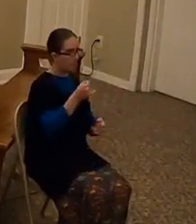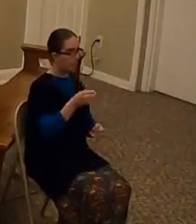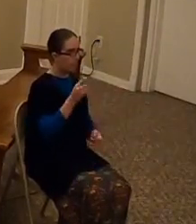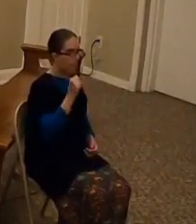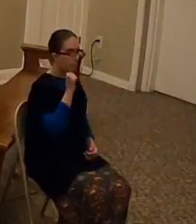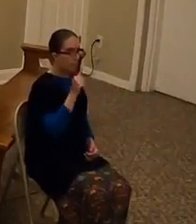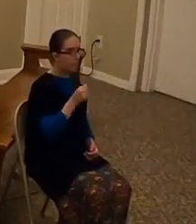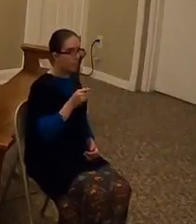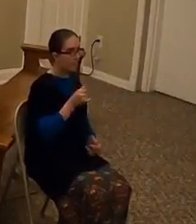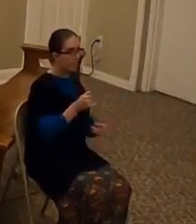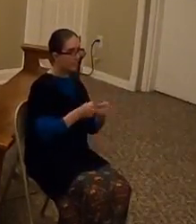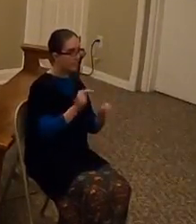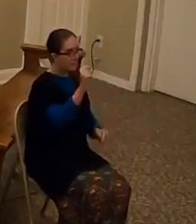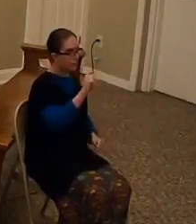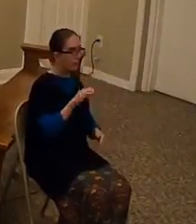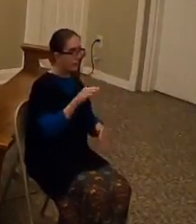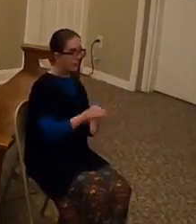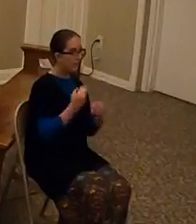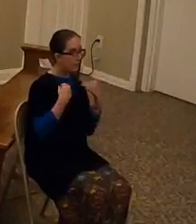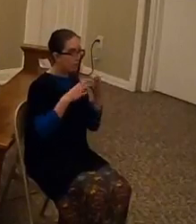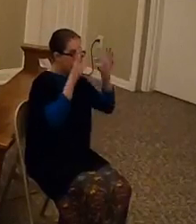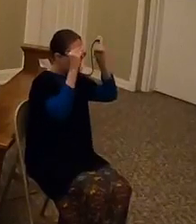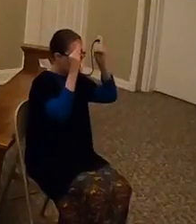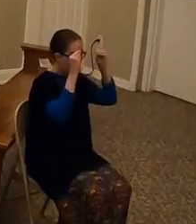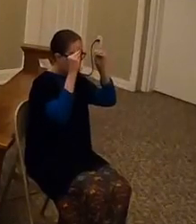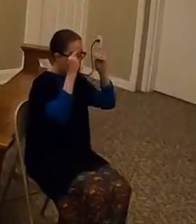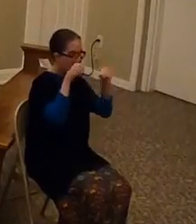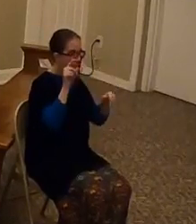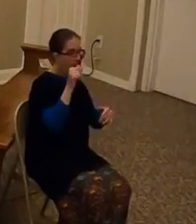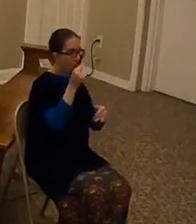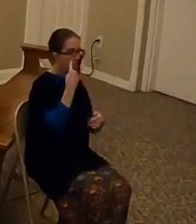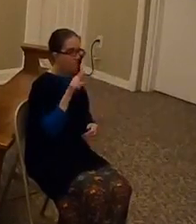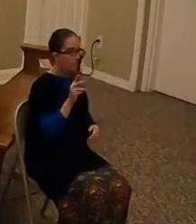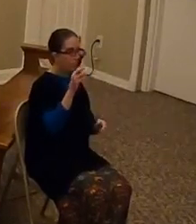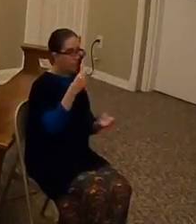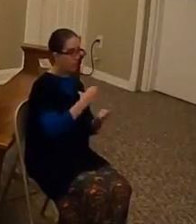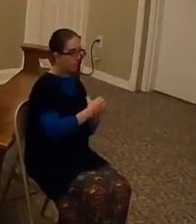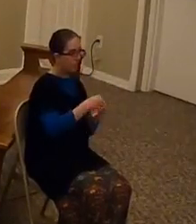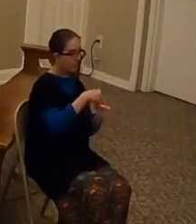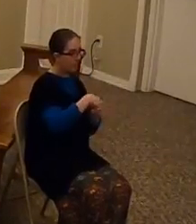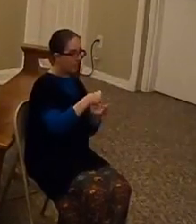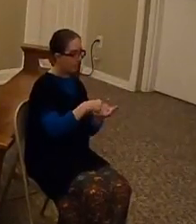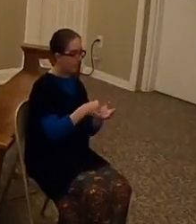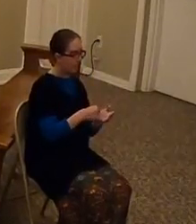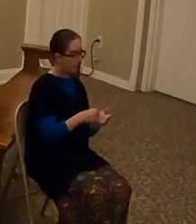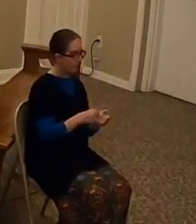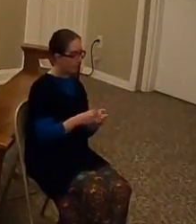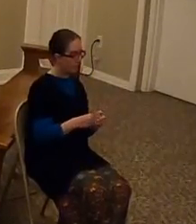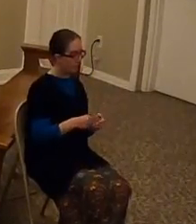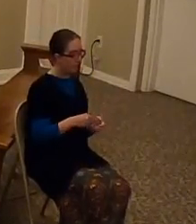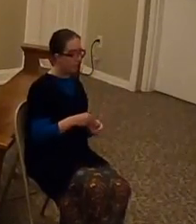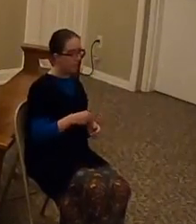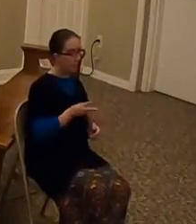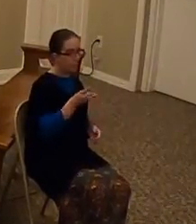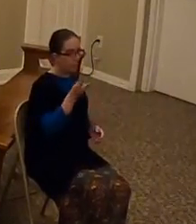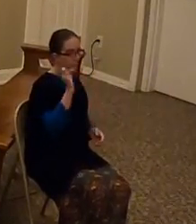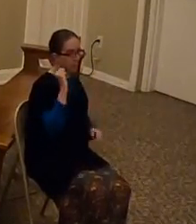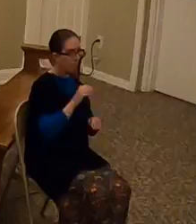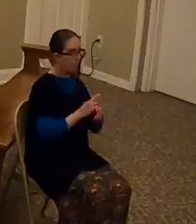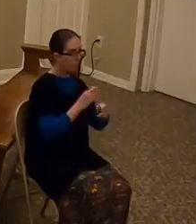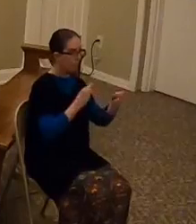He didn't know last Tuesday night, I had taught the first lessons in this series, and those lessons were on